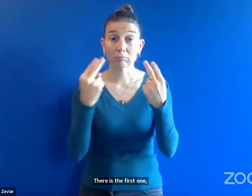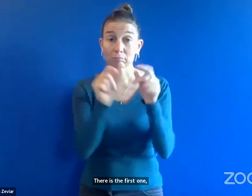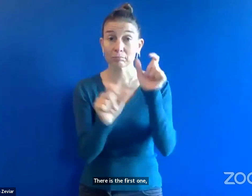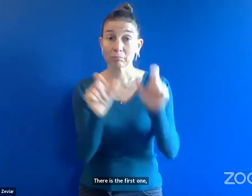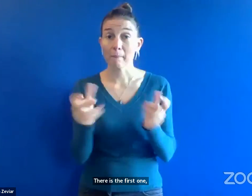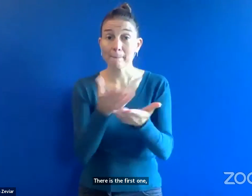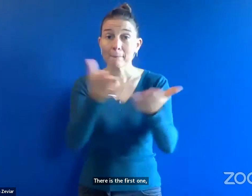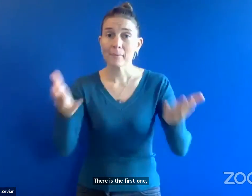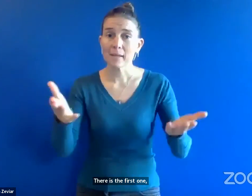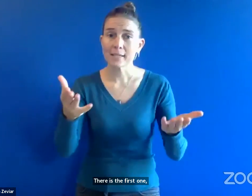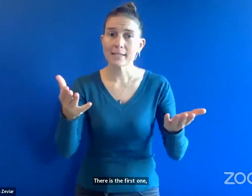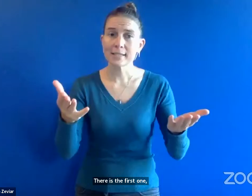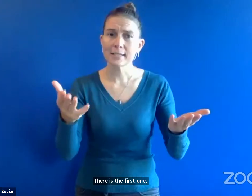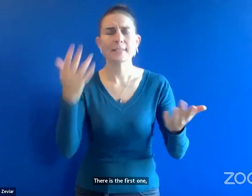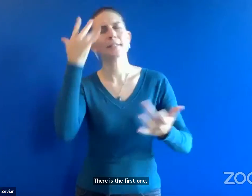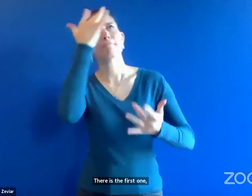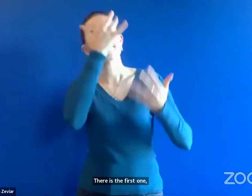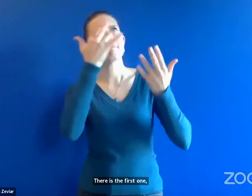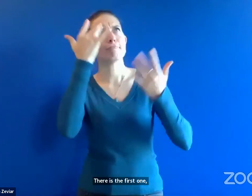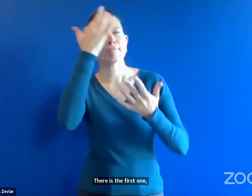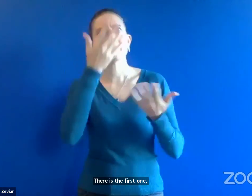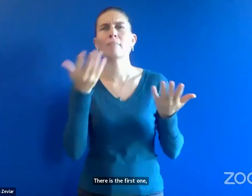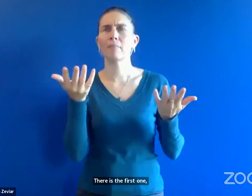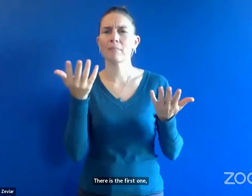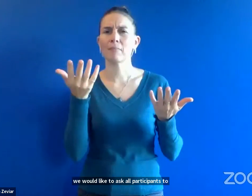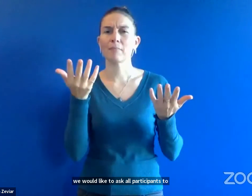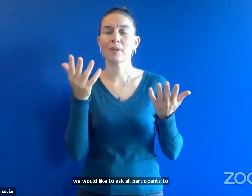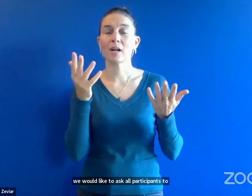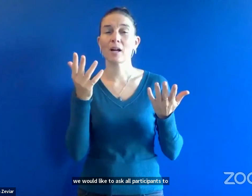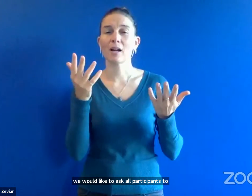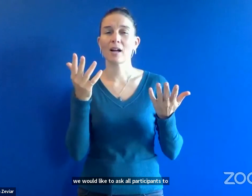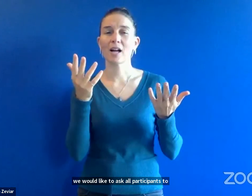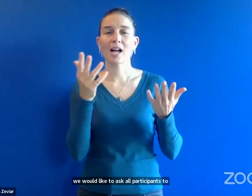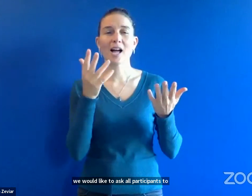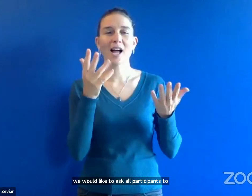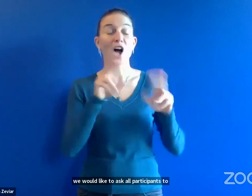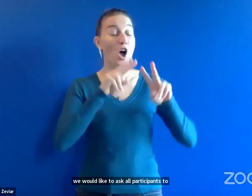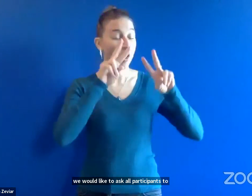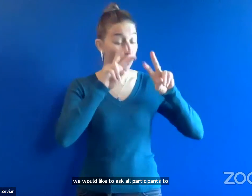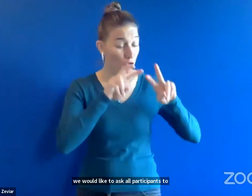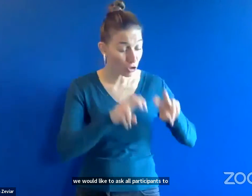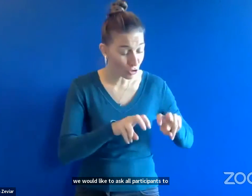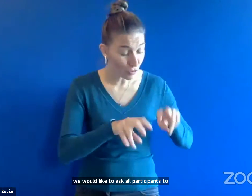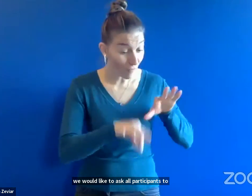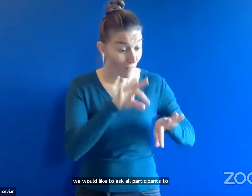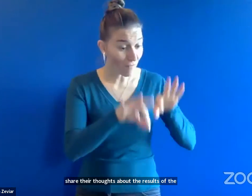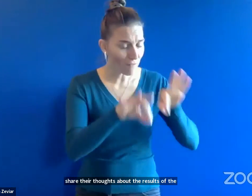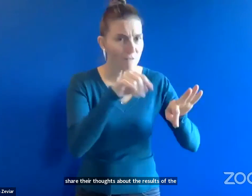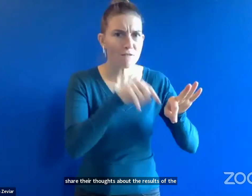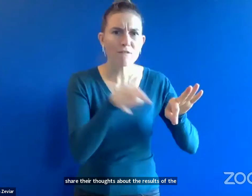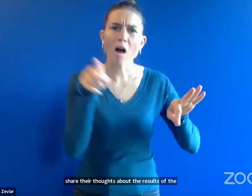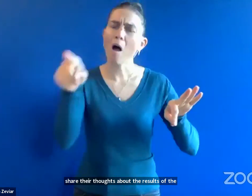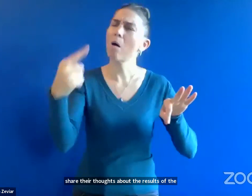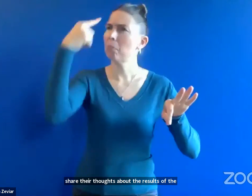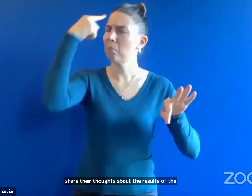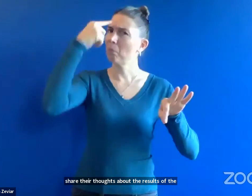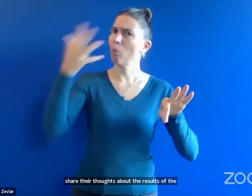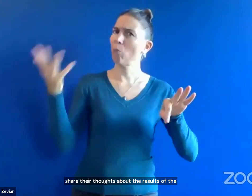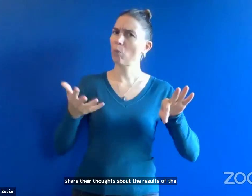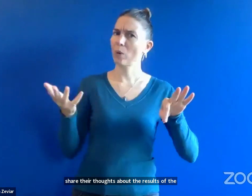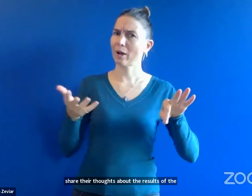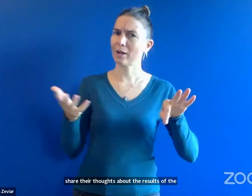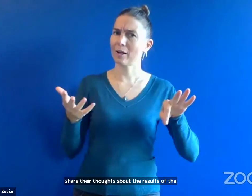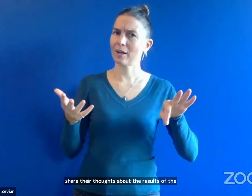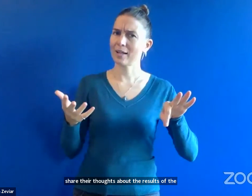their thoughts about the results of the survey of the research study that we presented today.